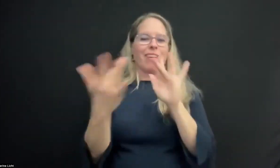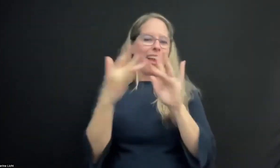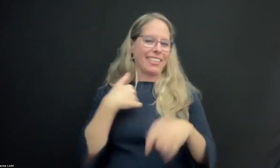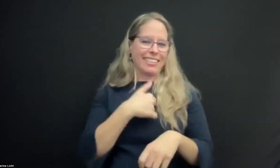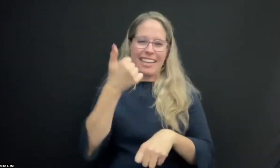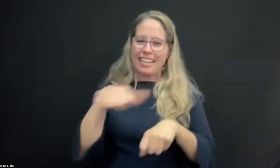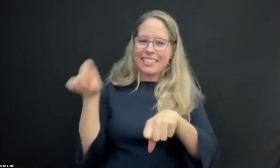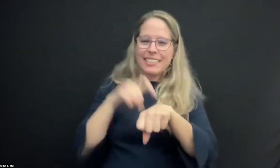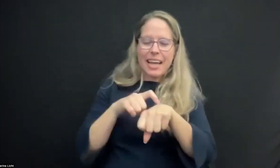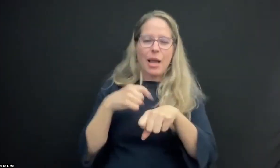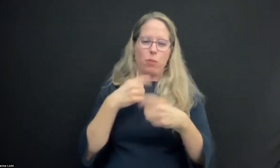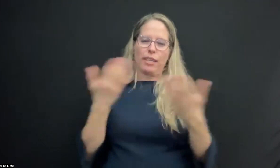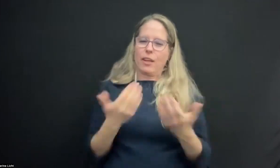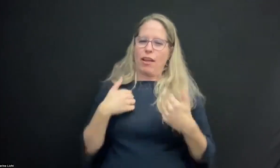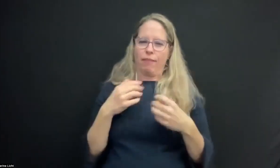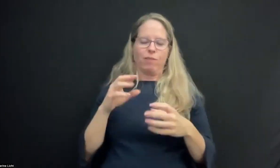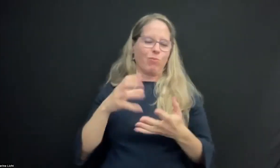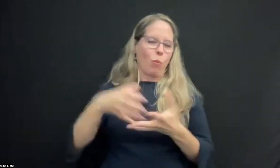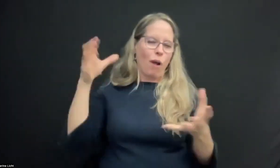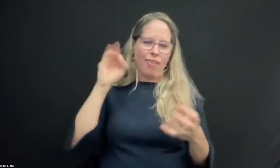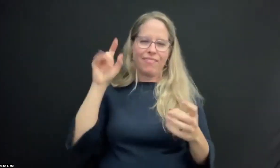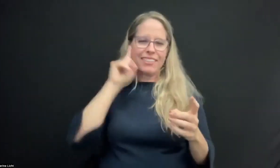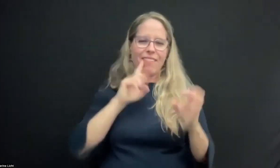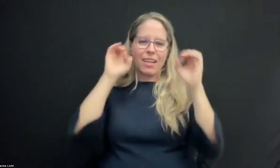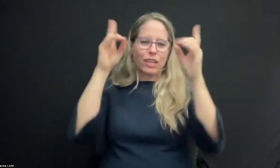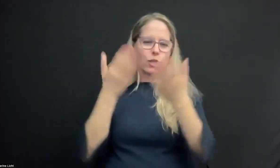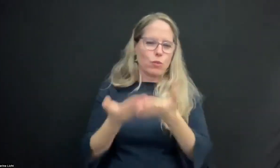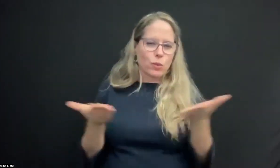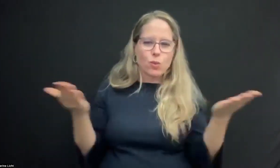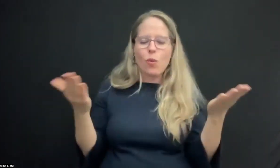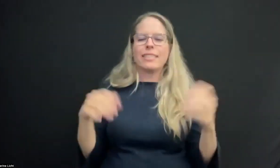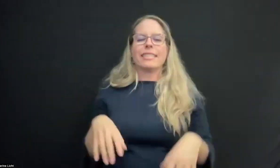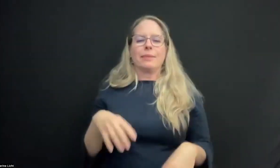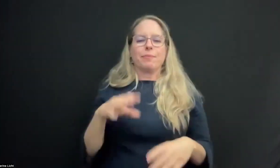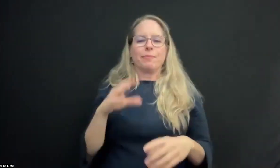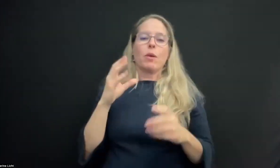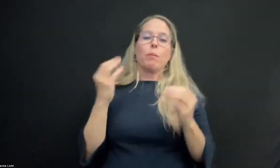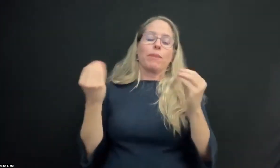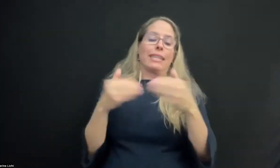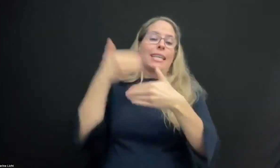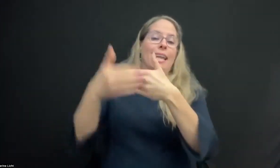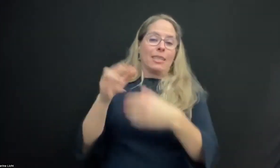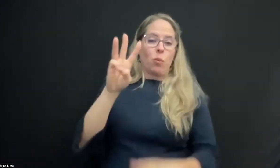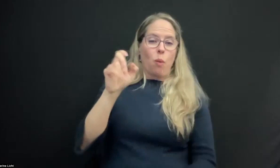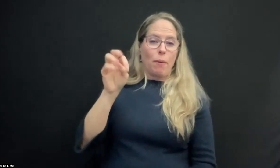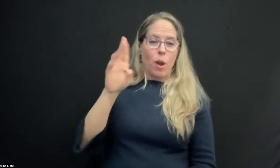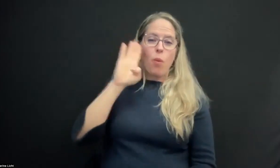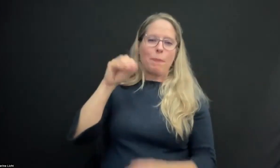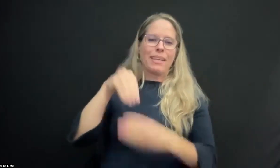free to contact us anytime. We have a wealth of deaf education resources. Our next webinar